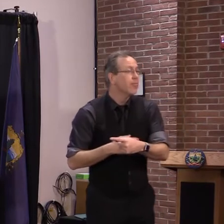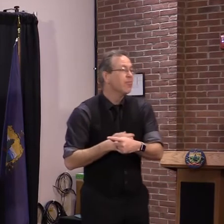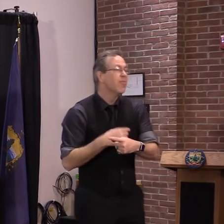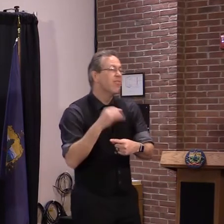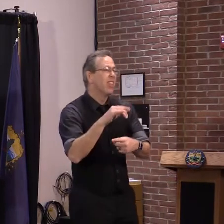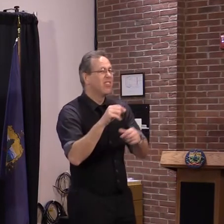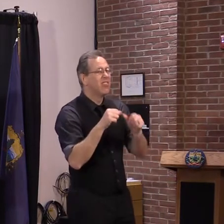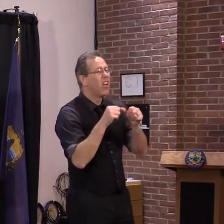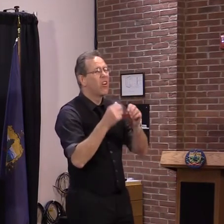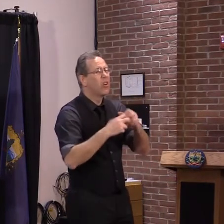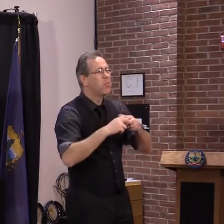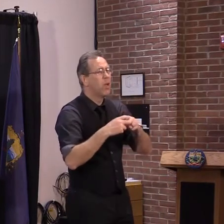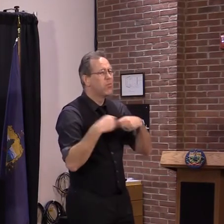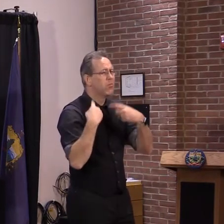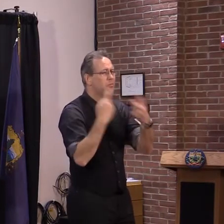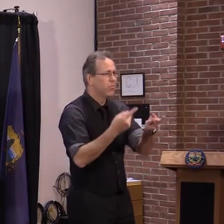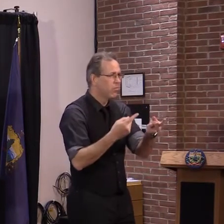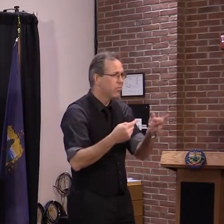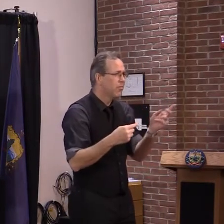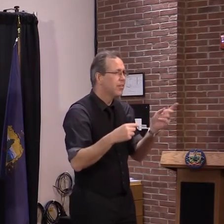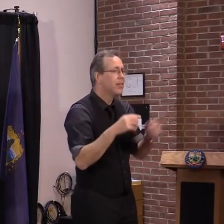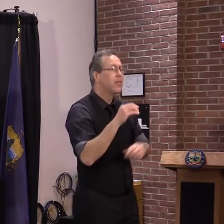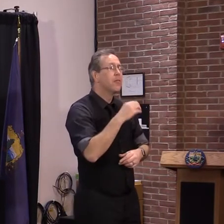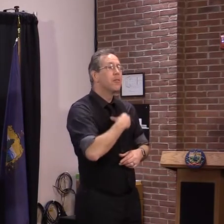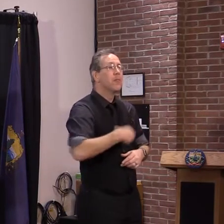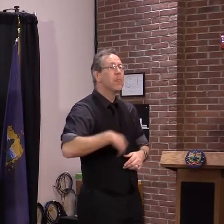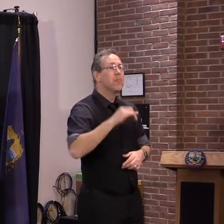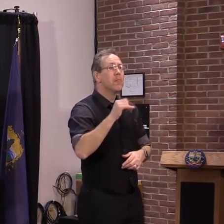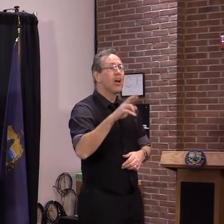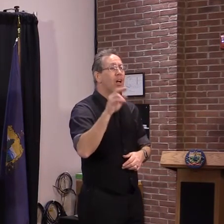mayor has taken on, and I think that